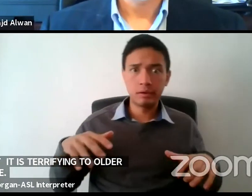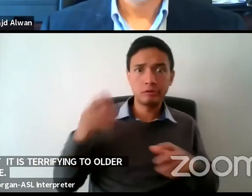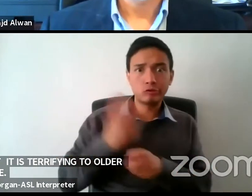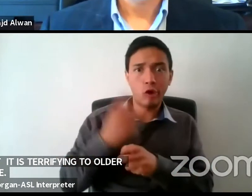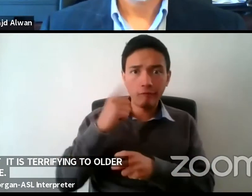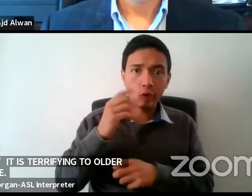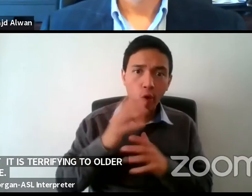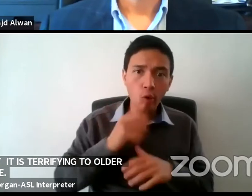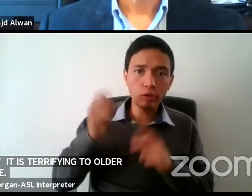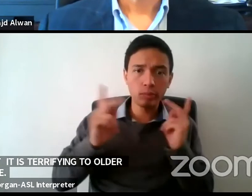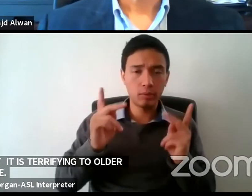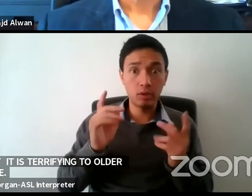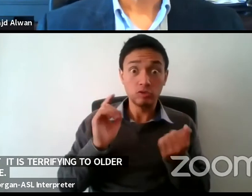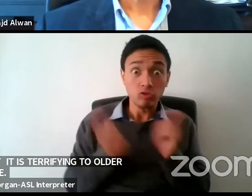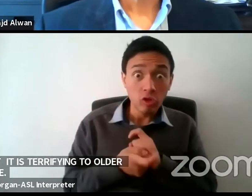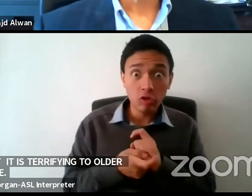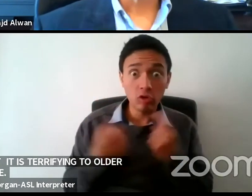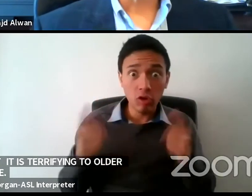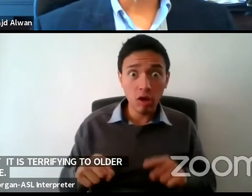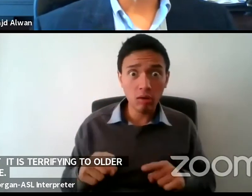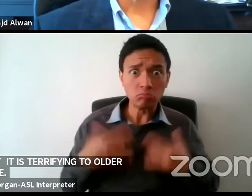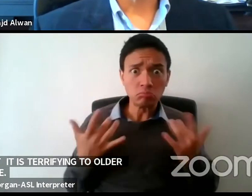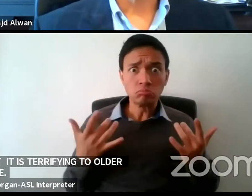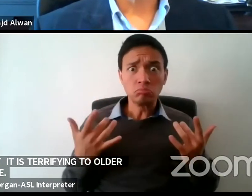legislative element there?